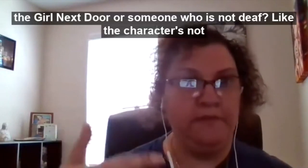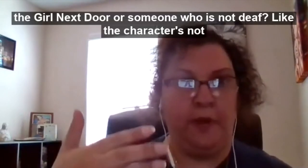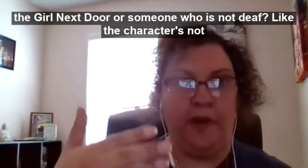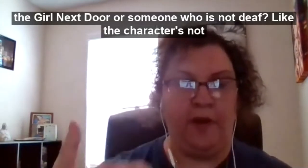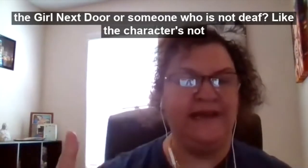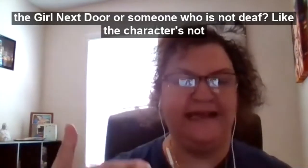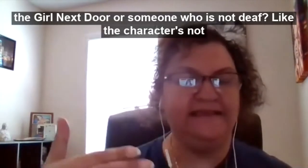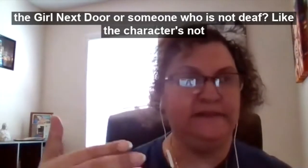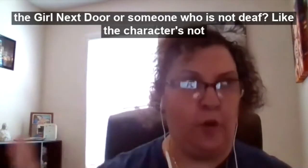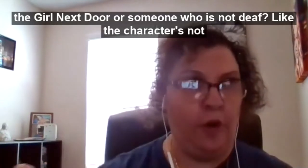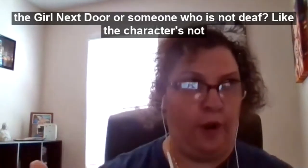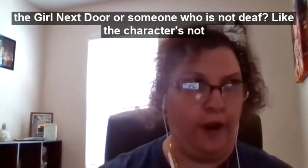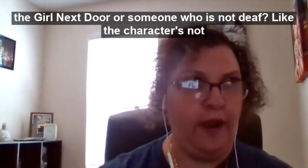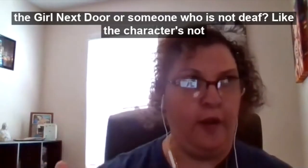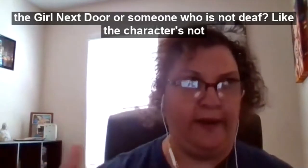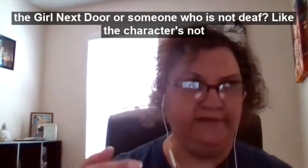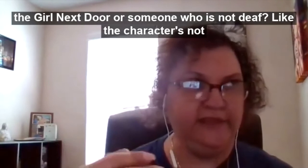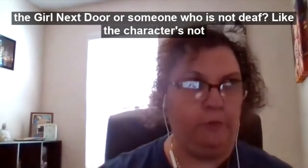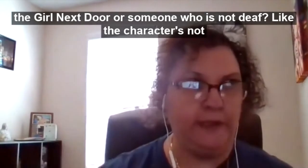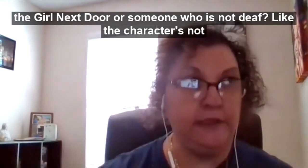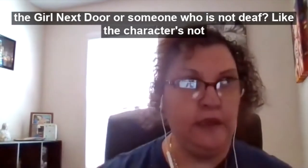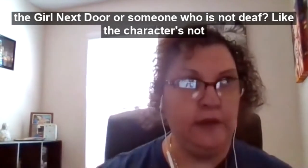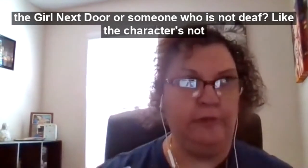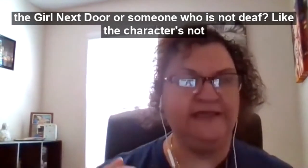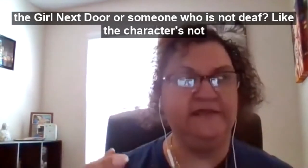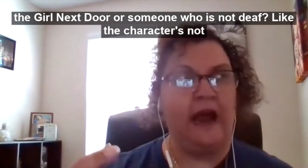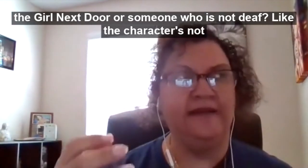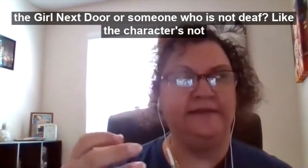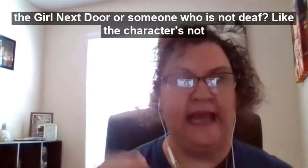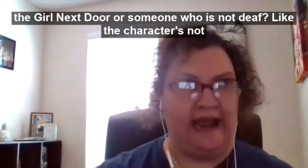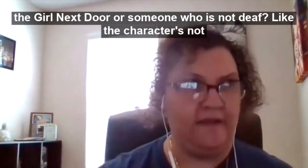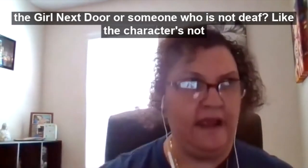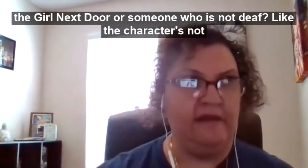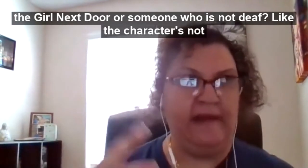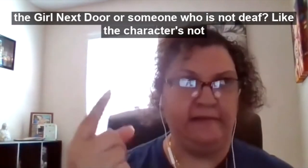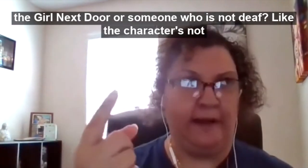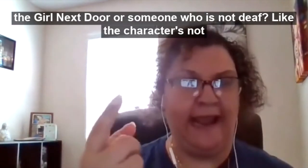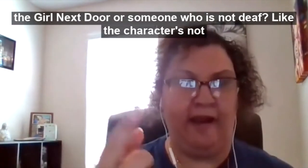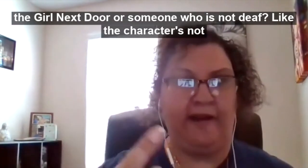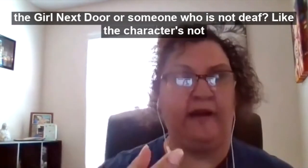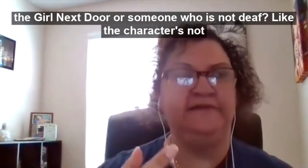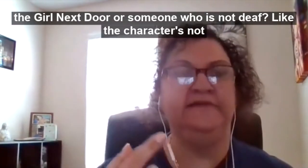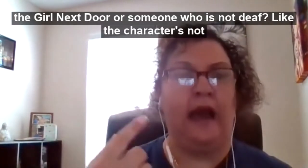the girl next door or someone who is not deaf, but the character is